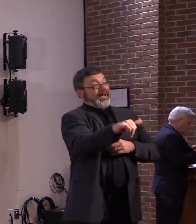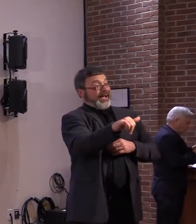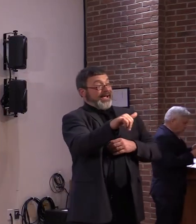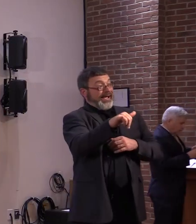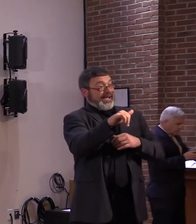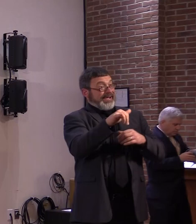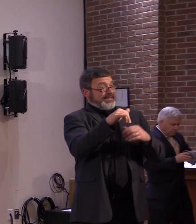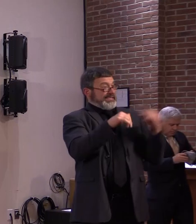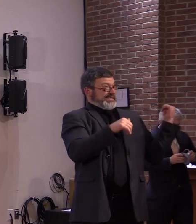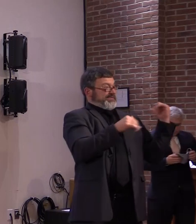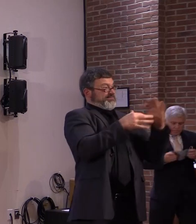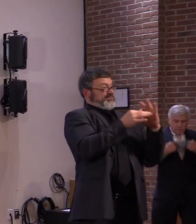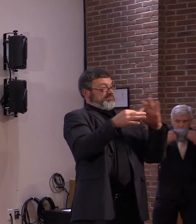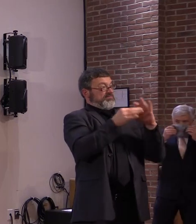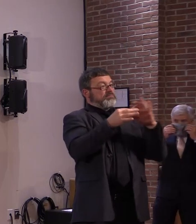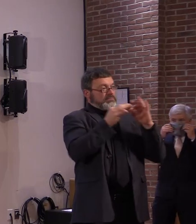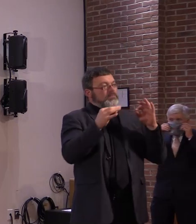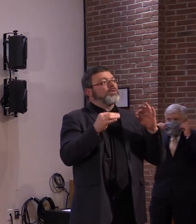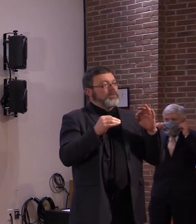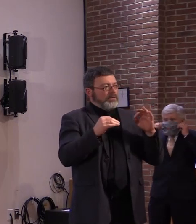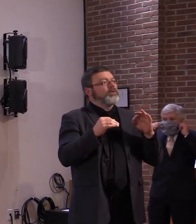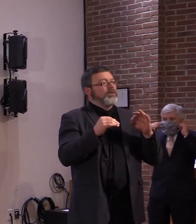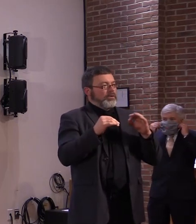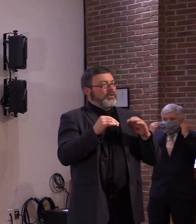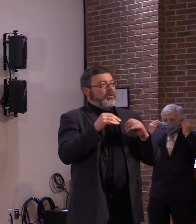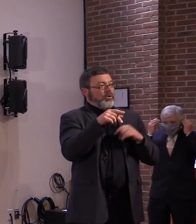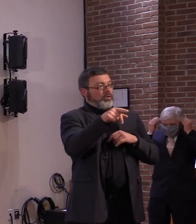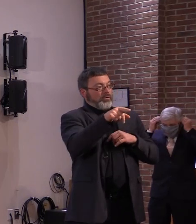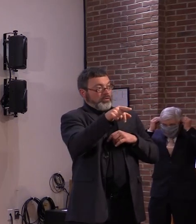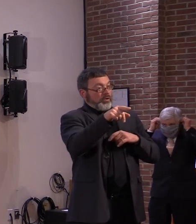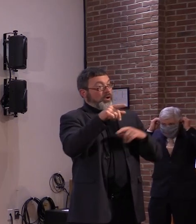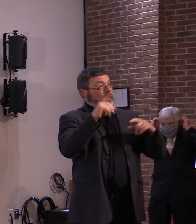that for people attending gatherings